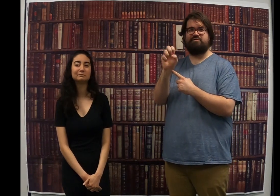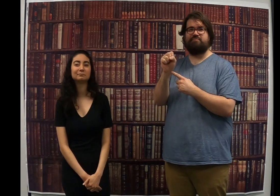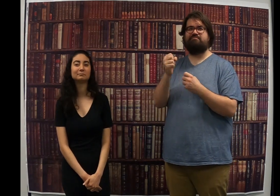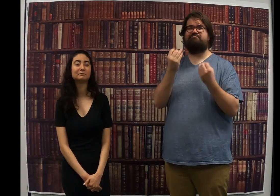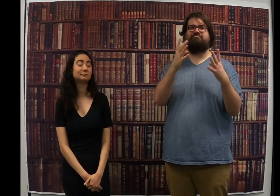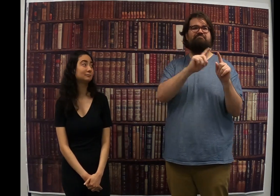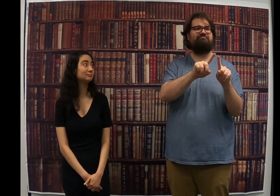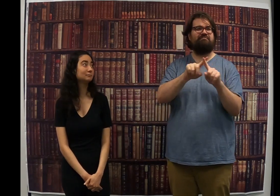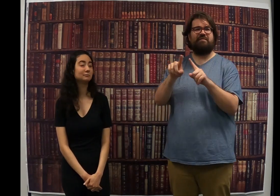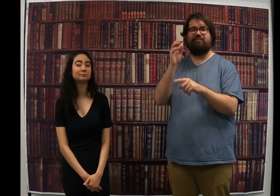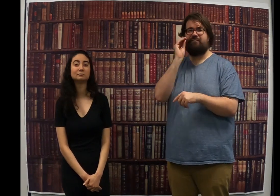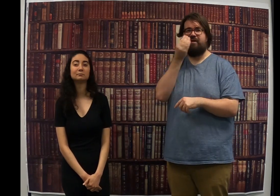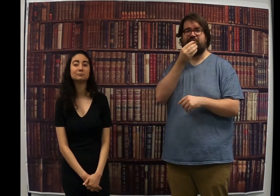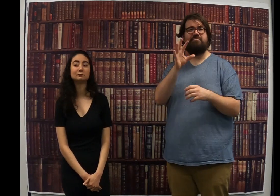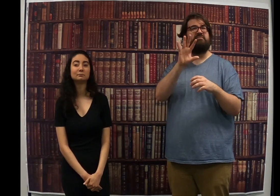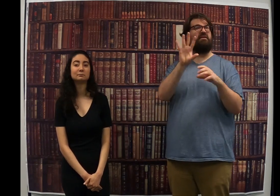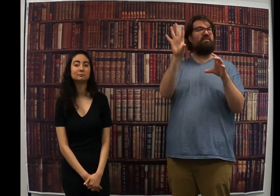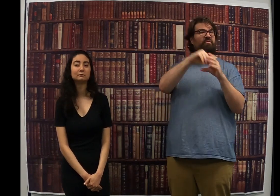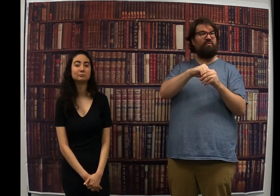flowers are looking quite energized. Oh.